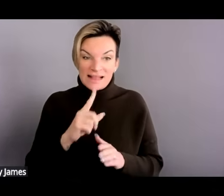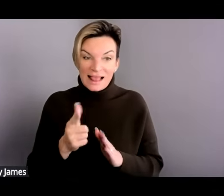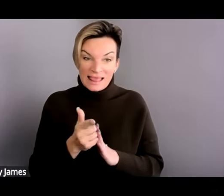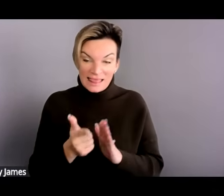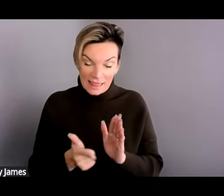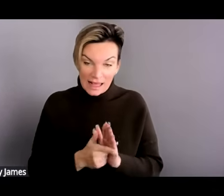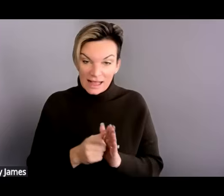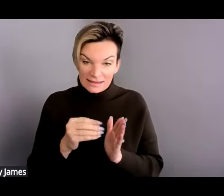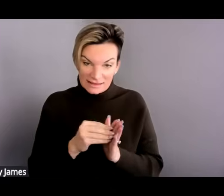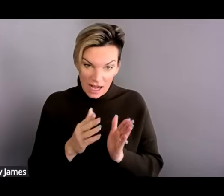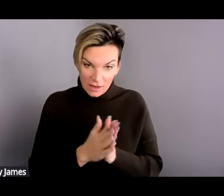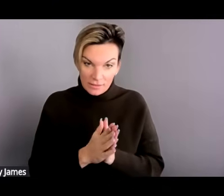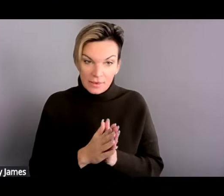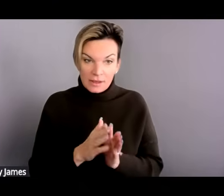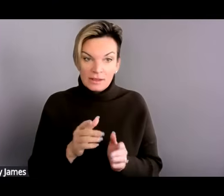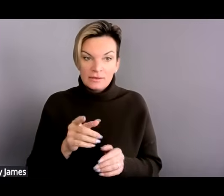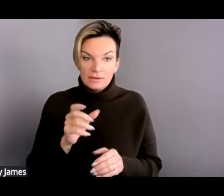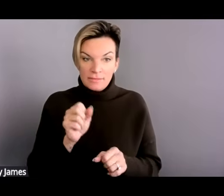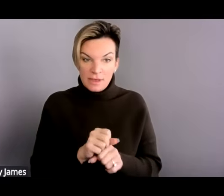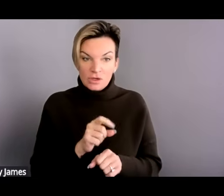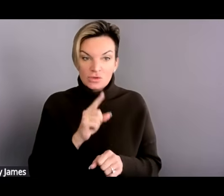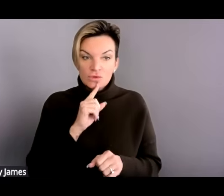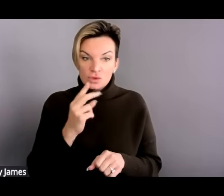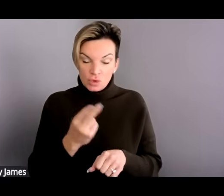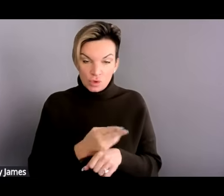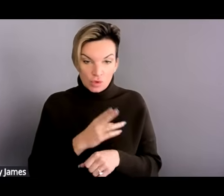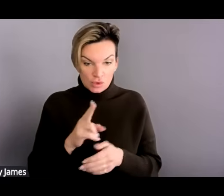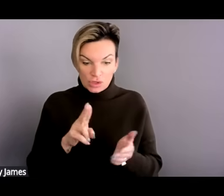until you read it and or use your real signature.